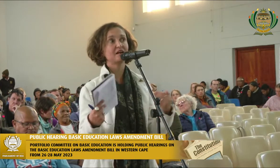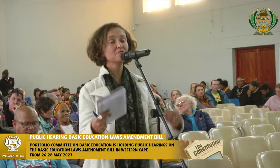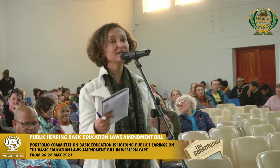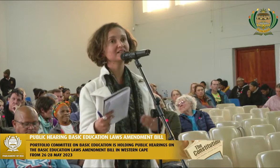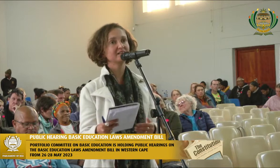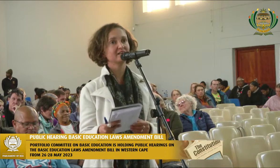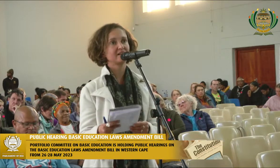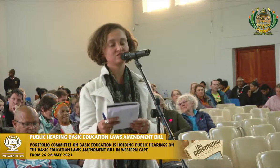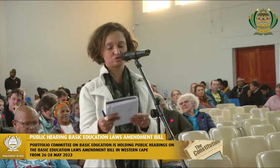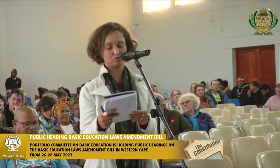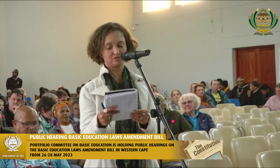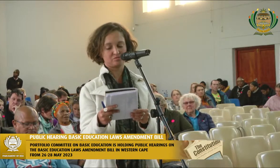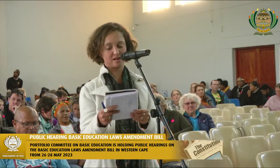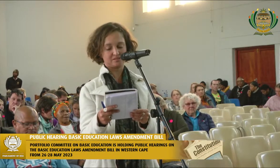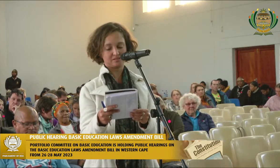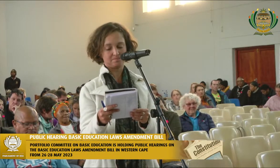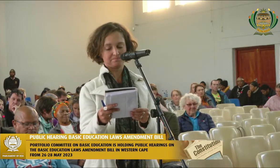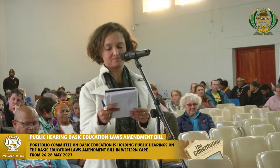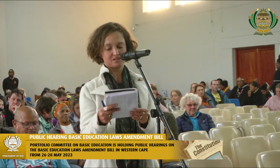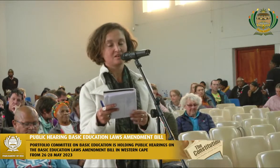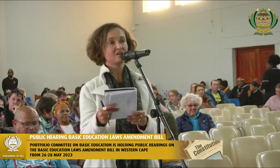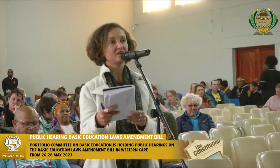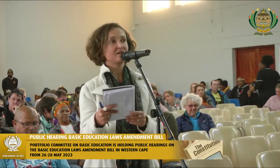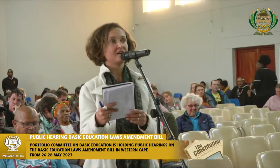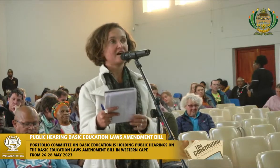headbutted directly against children's rights.